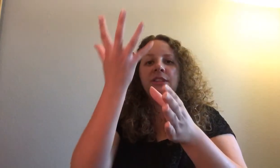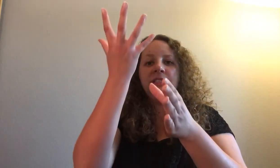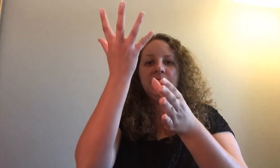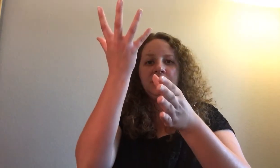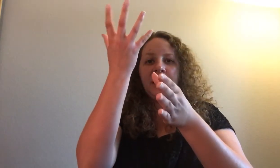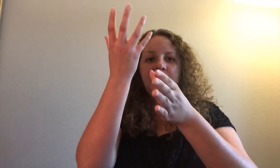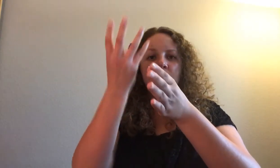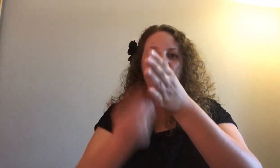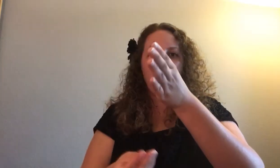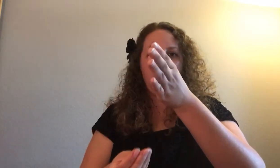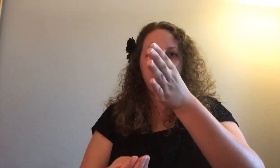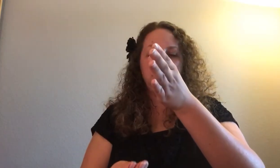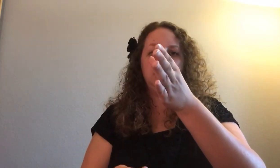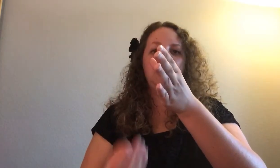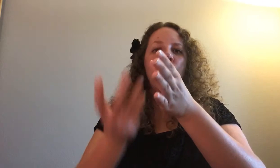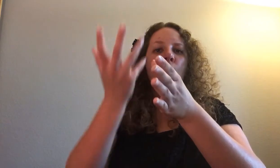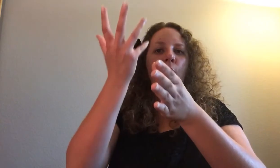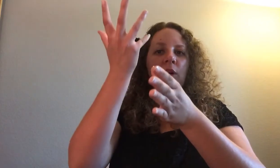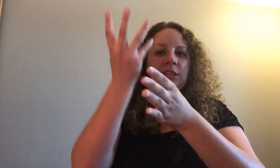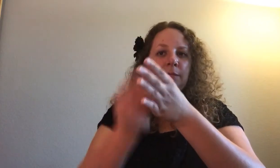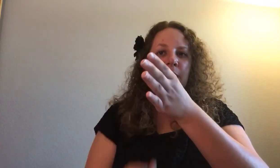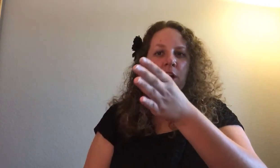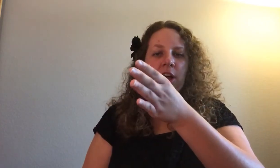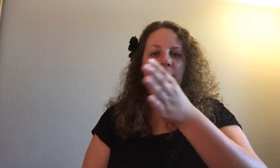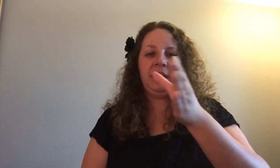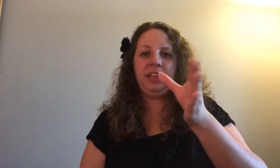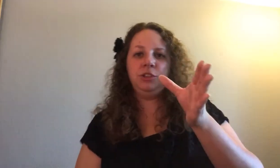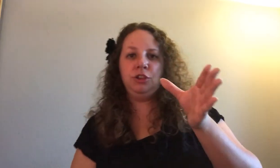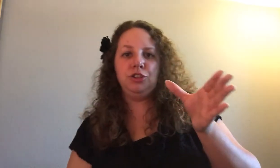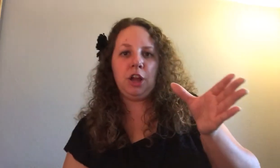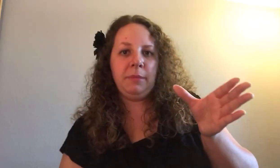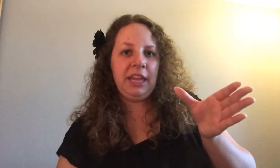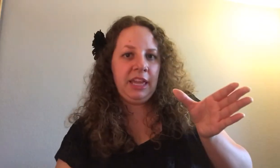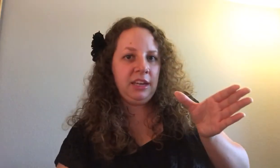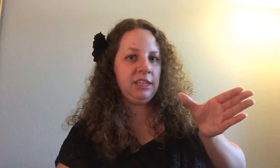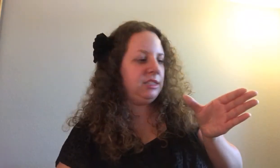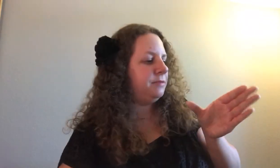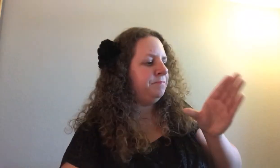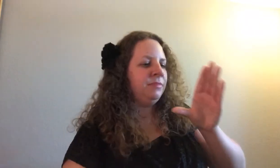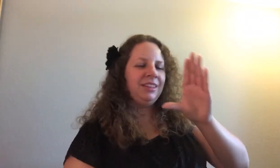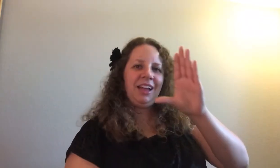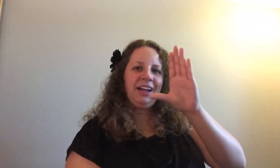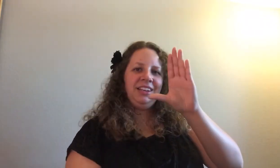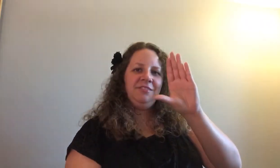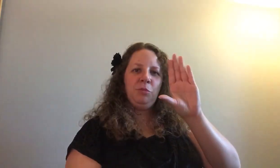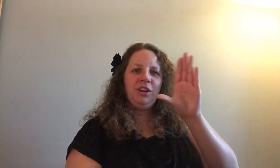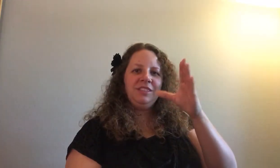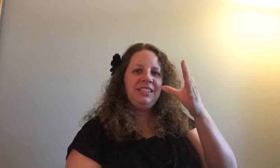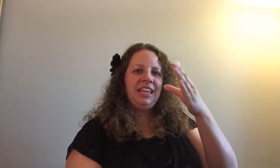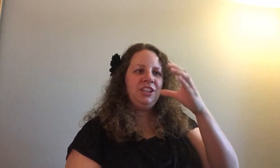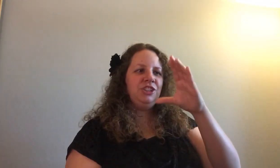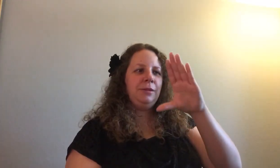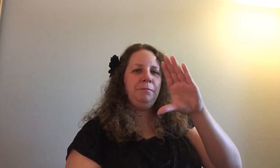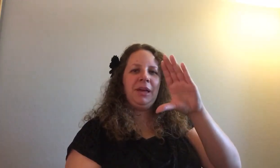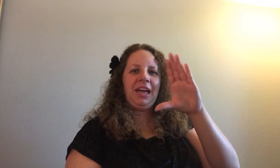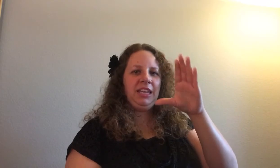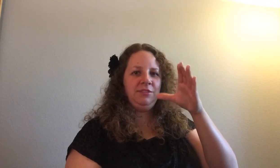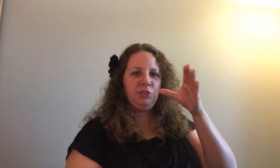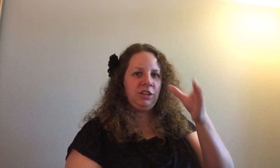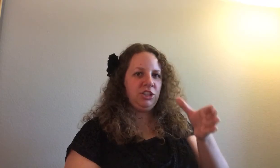is the sign lost or to be gone. Okay, so your dominant hand is kind of more of a C hand shape, but kind of stretched out a